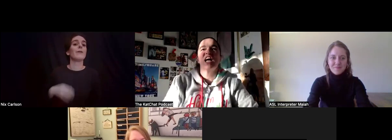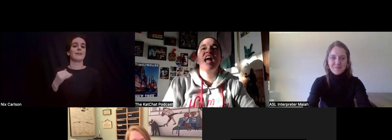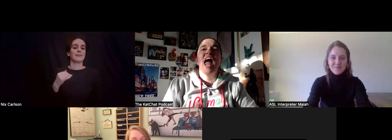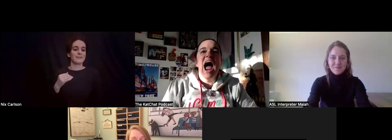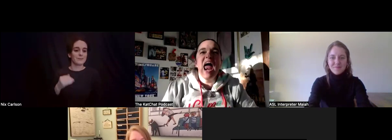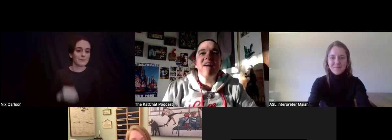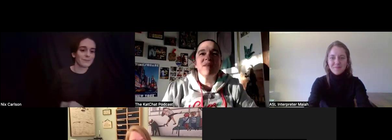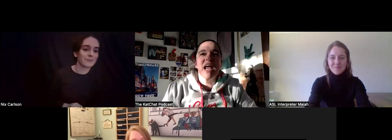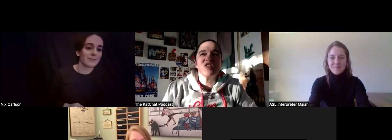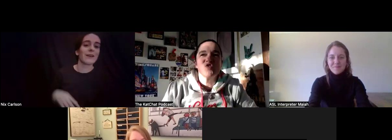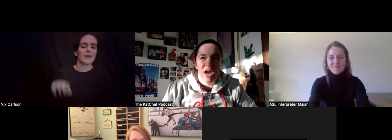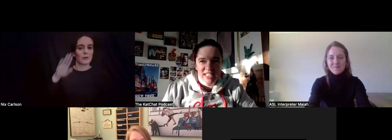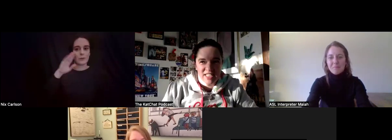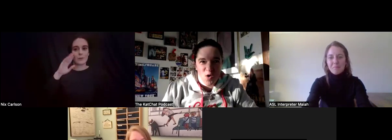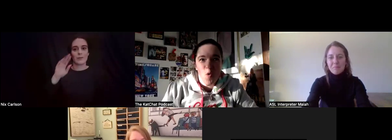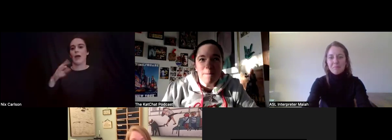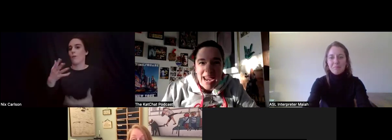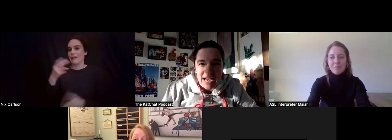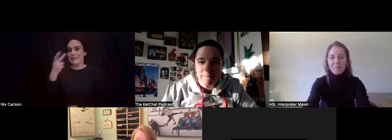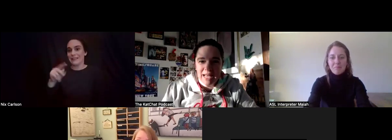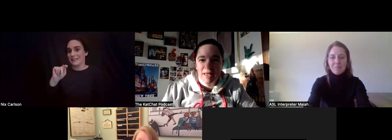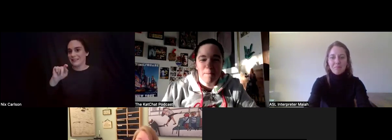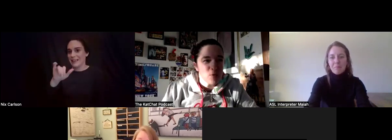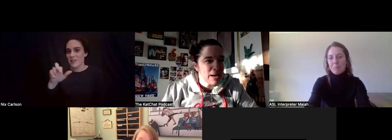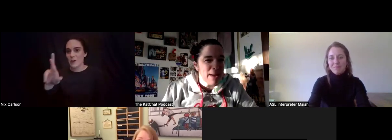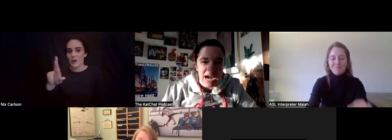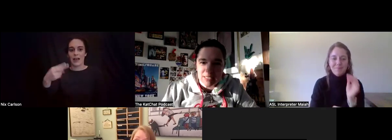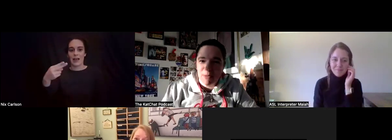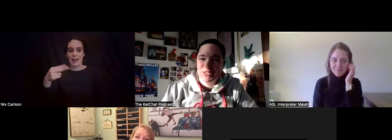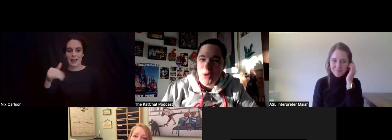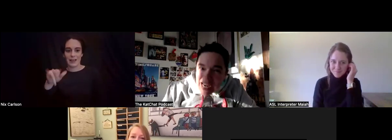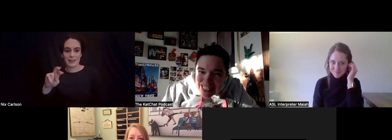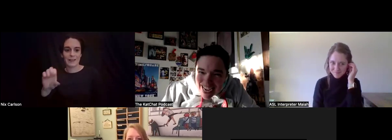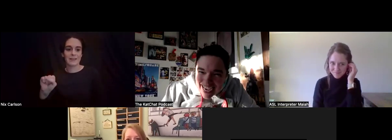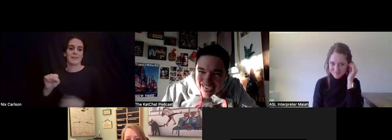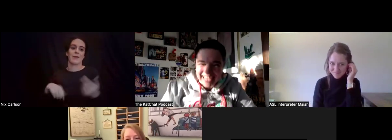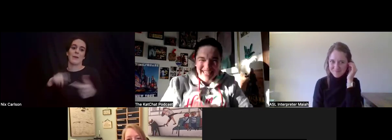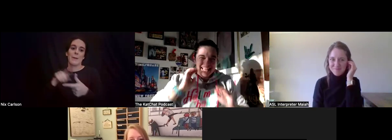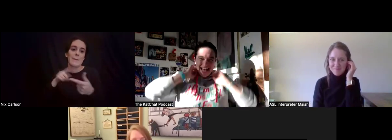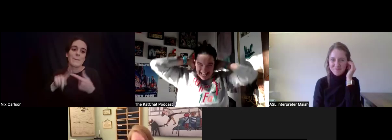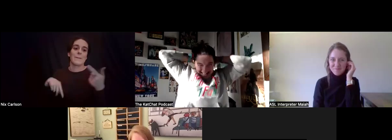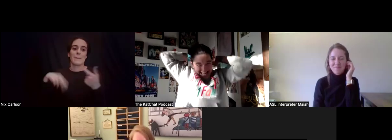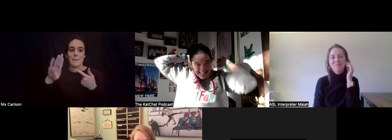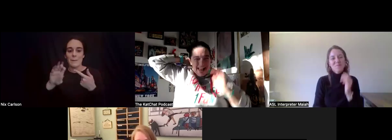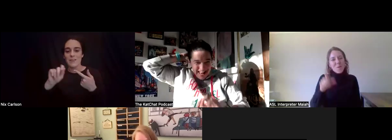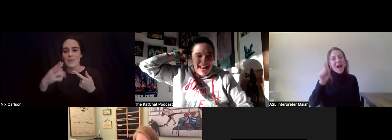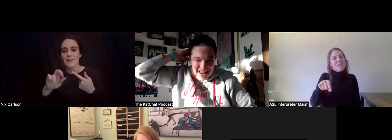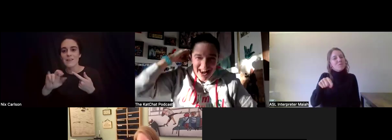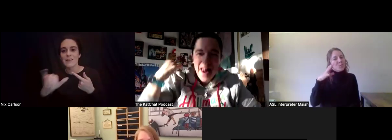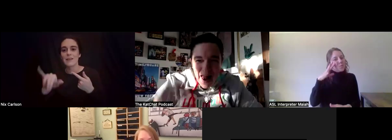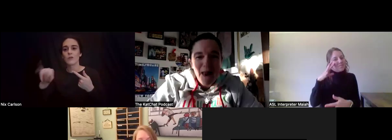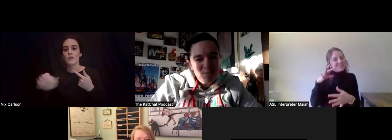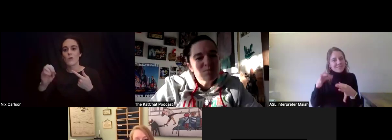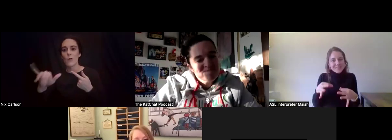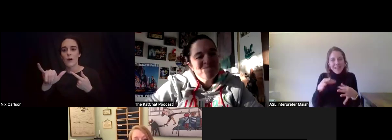here. I have to make a choice. We're You do making have to make the a most choice. This is the impactful hard part, choice. right? Because we can't clone certain